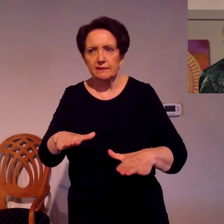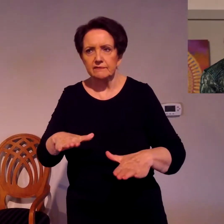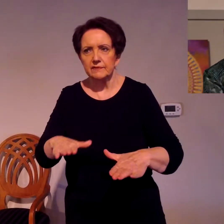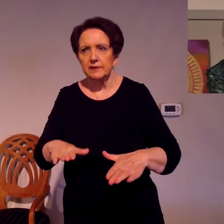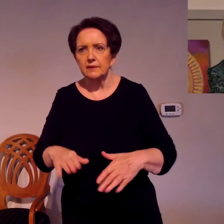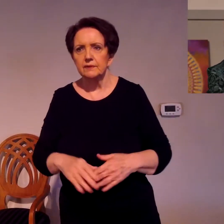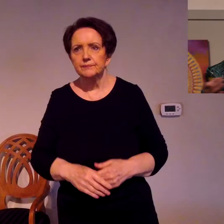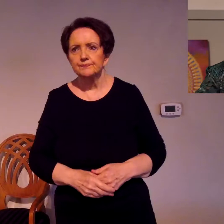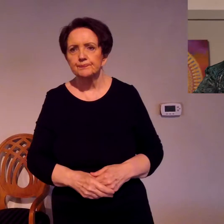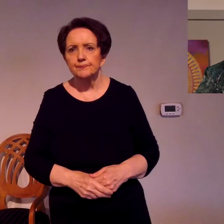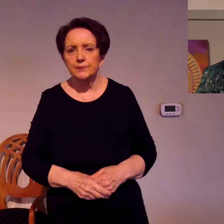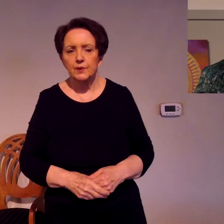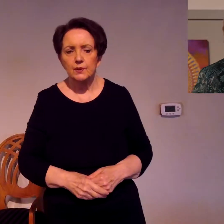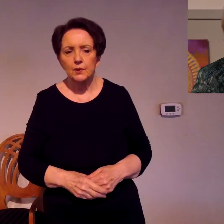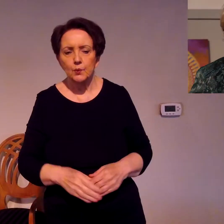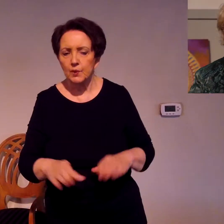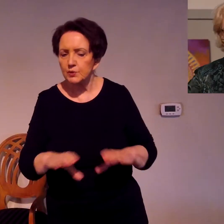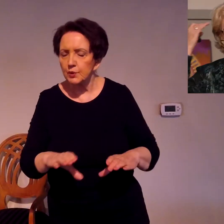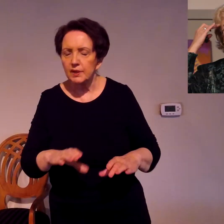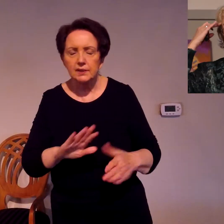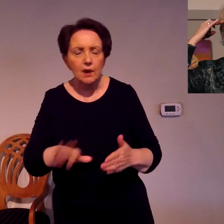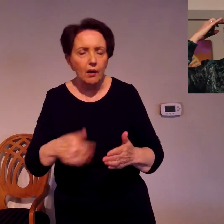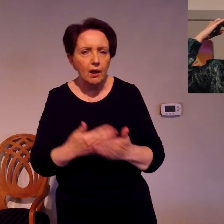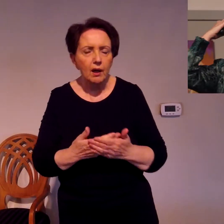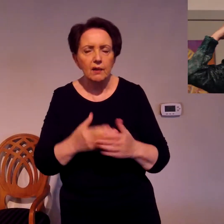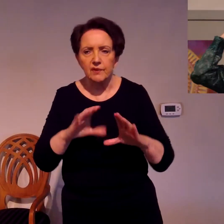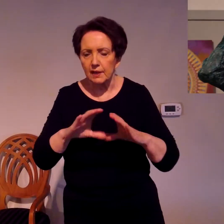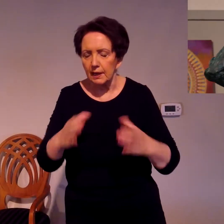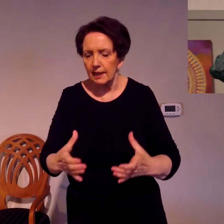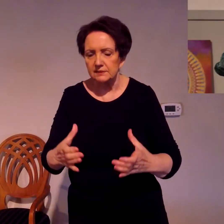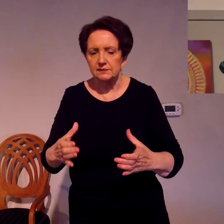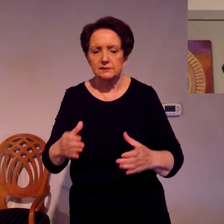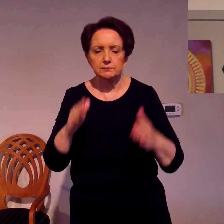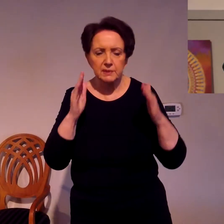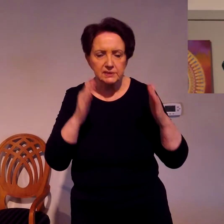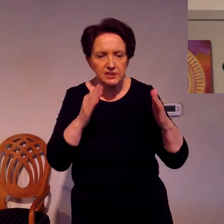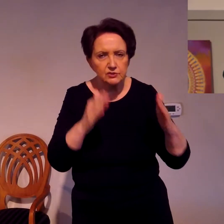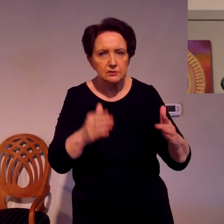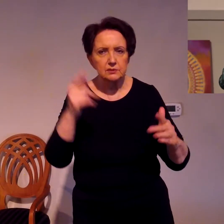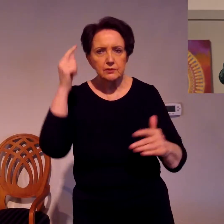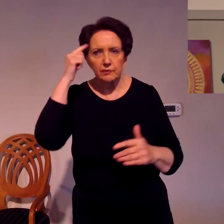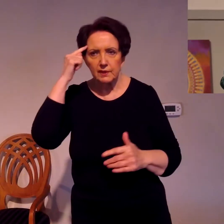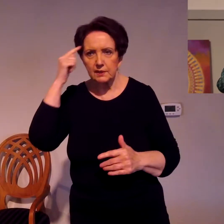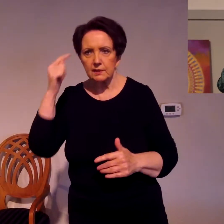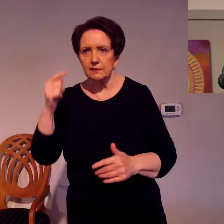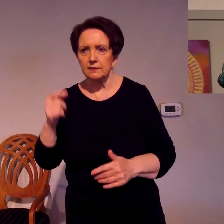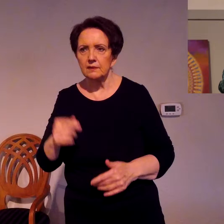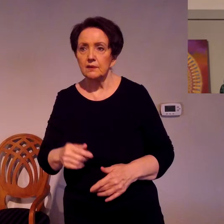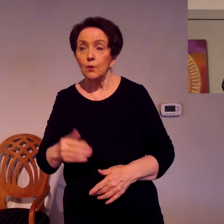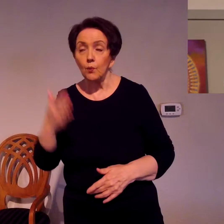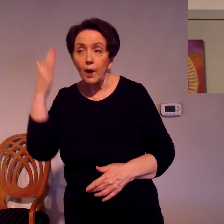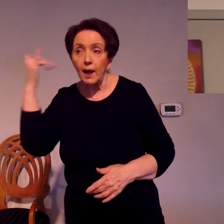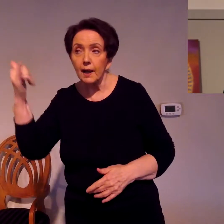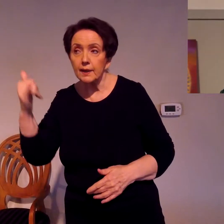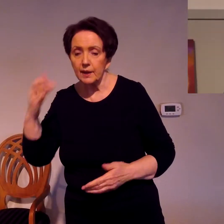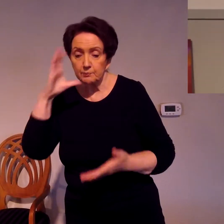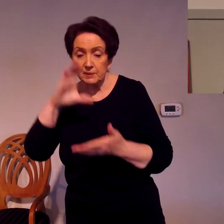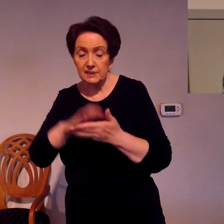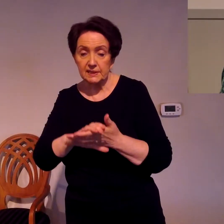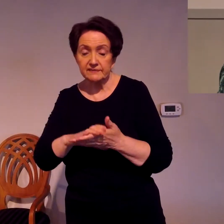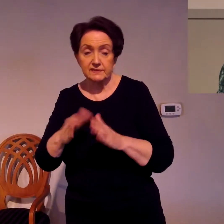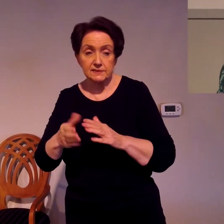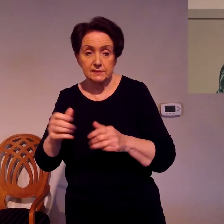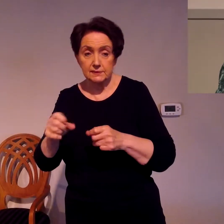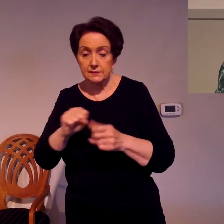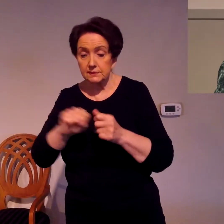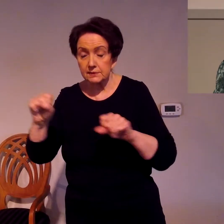to, and we do this in all of our classes, we have to pay attention to our thinking, because that, our belief systems, is running that tone